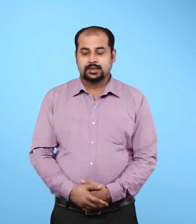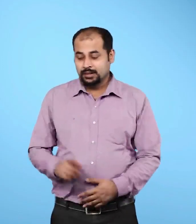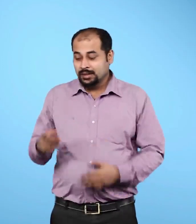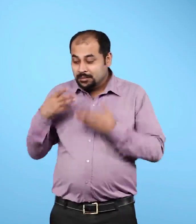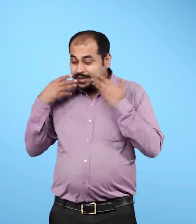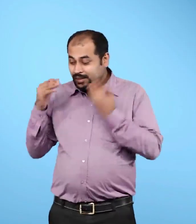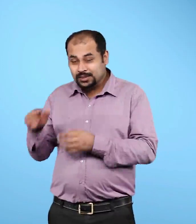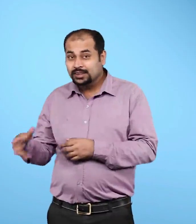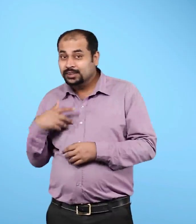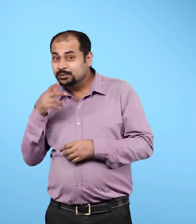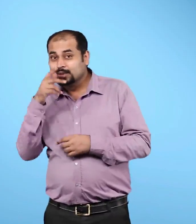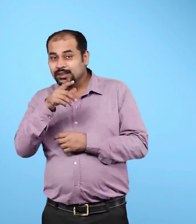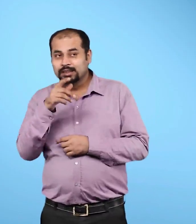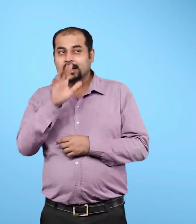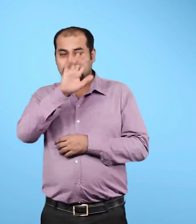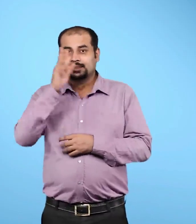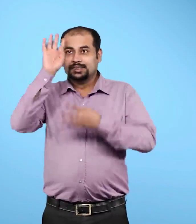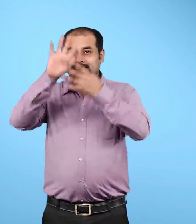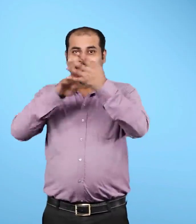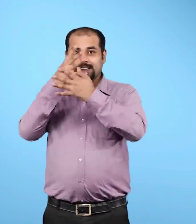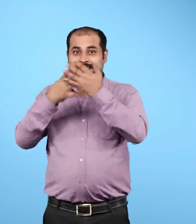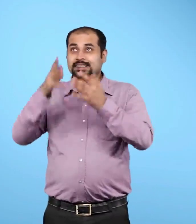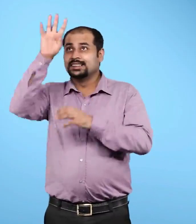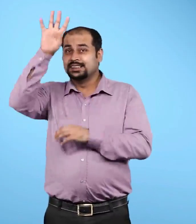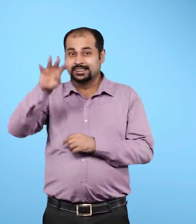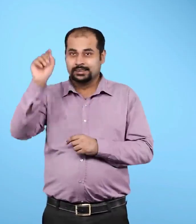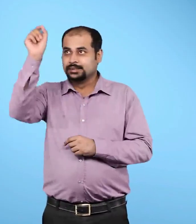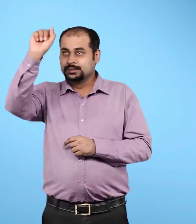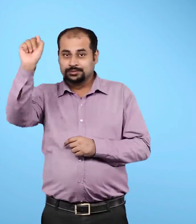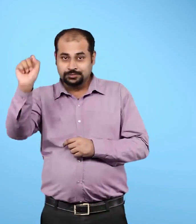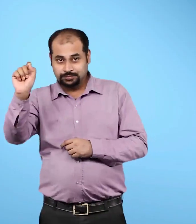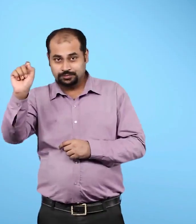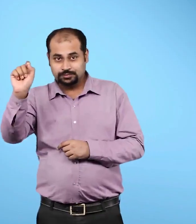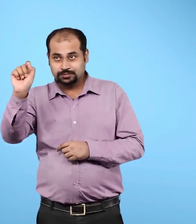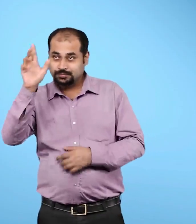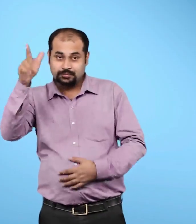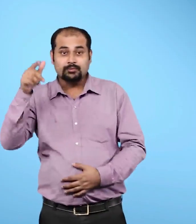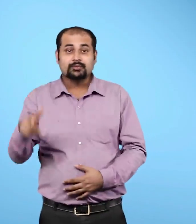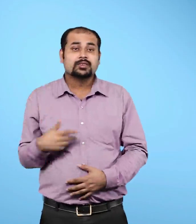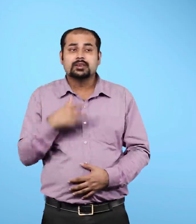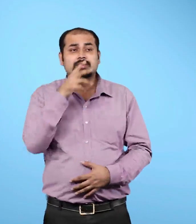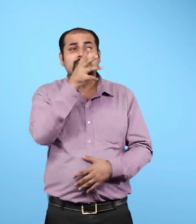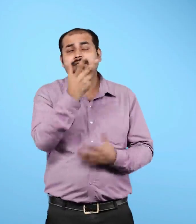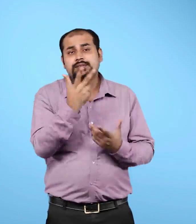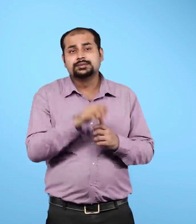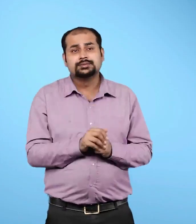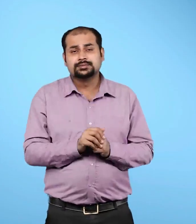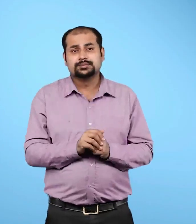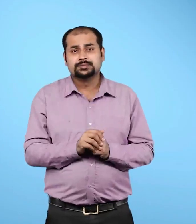how will you take away 7 beads from 1 bead? Cat 1 is standing with a pencil